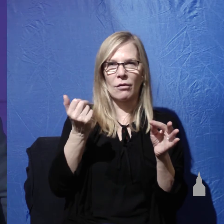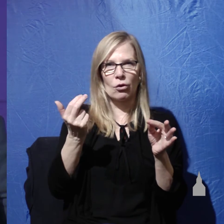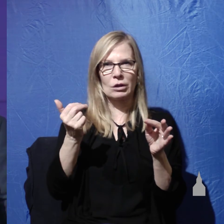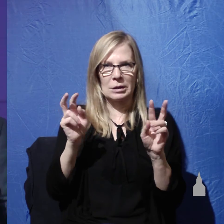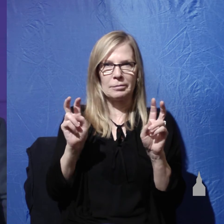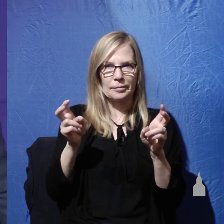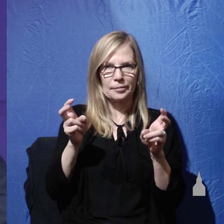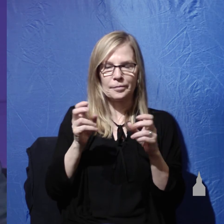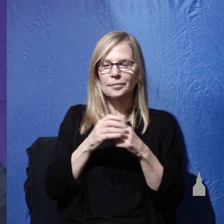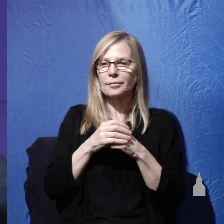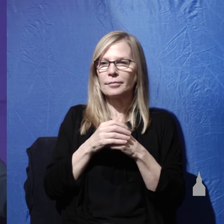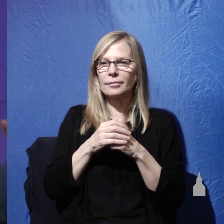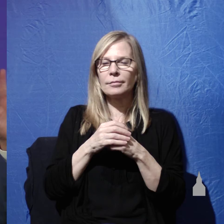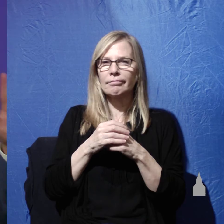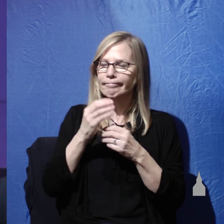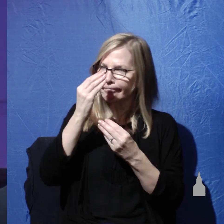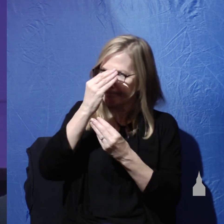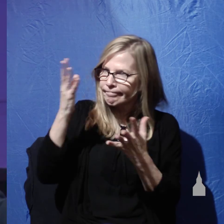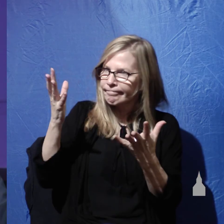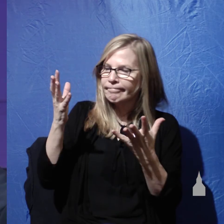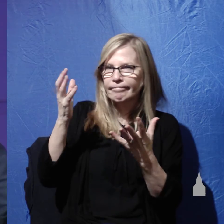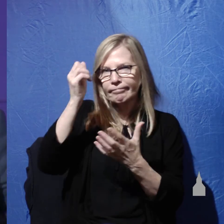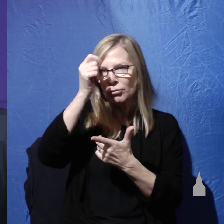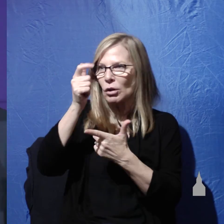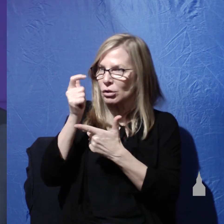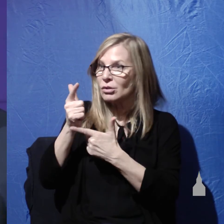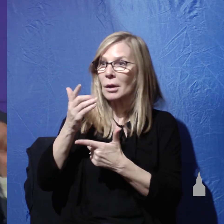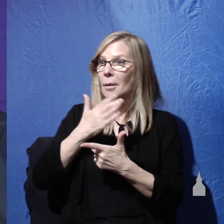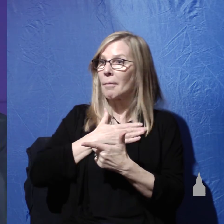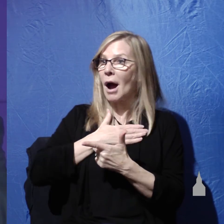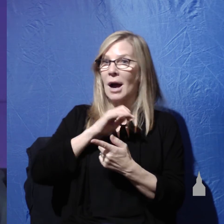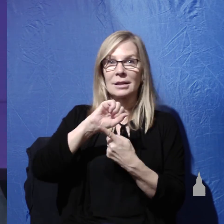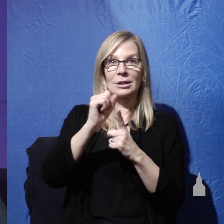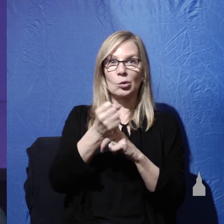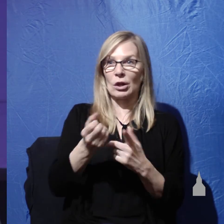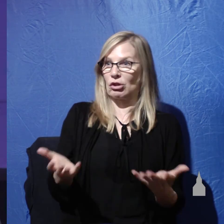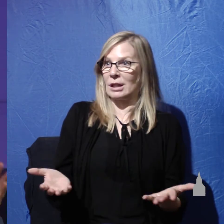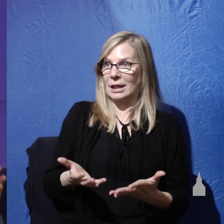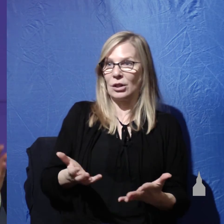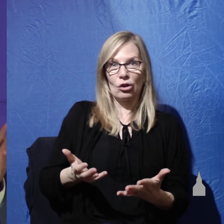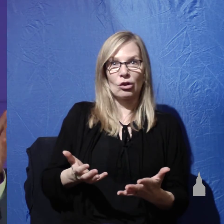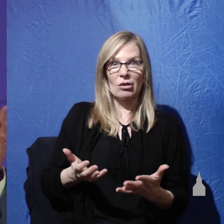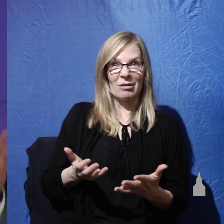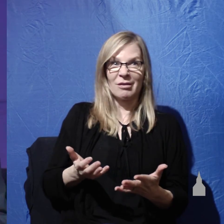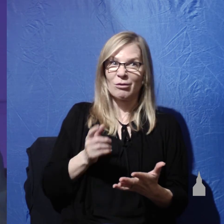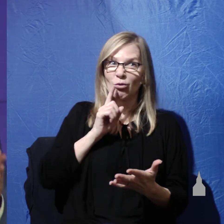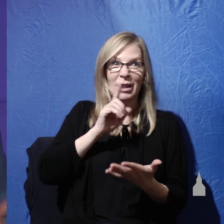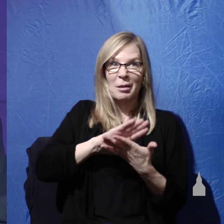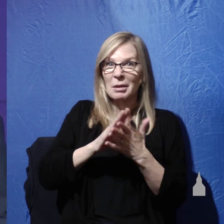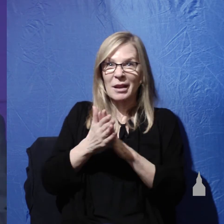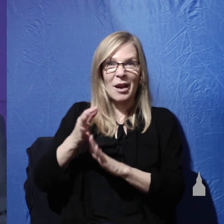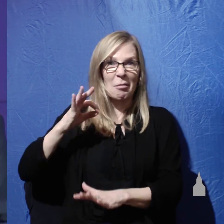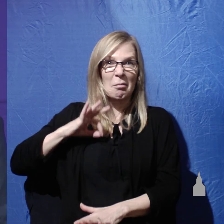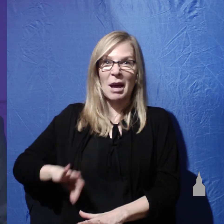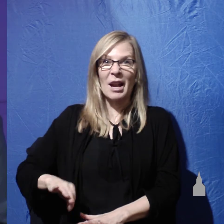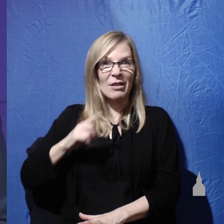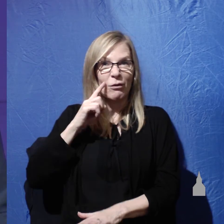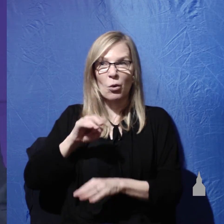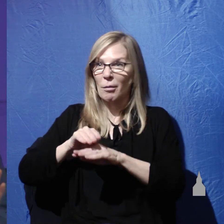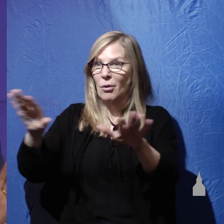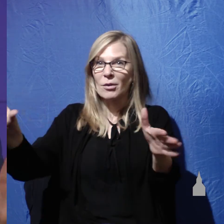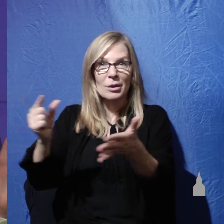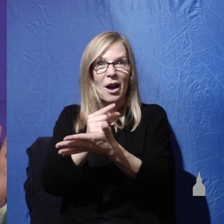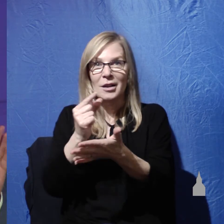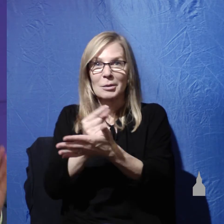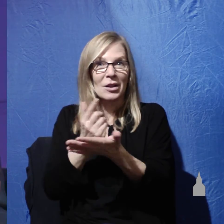12 and 13. Now, I want you to know, brethren, that my circumstances have turned out for the greater progress of the gospel.